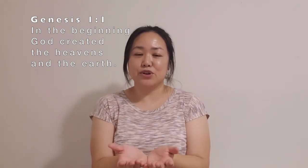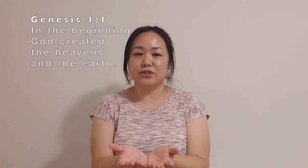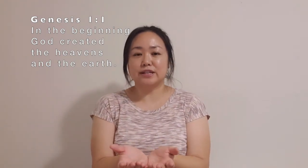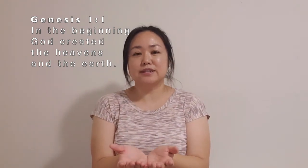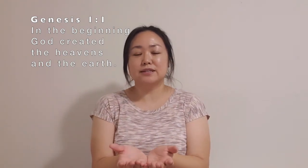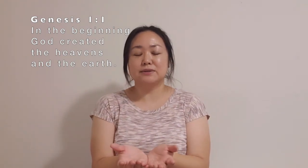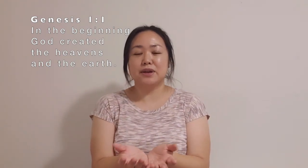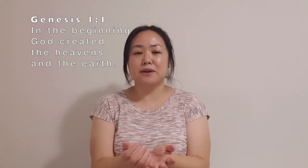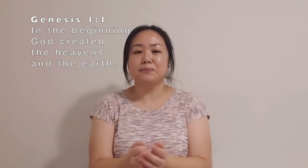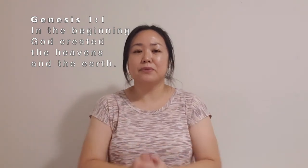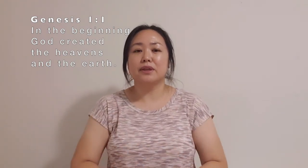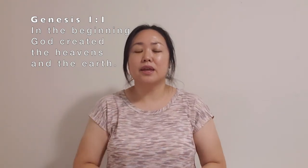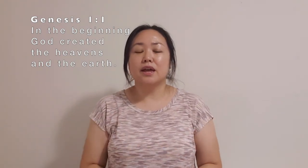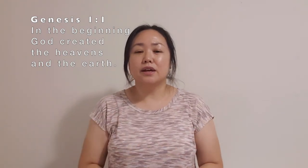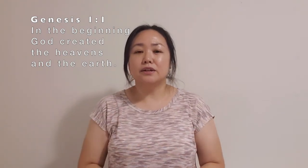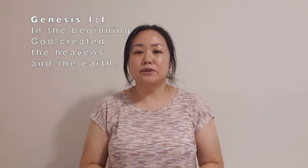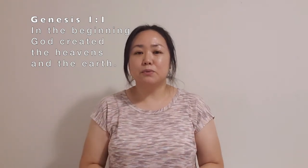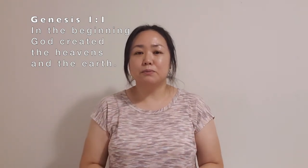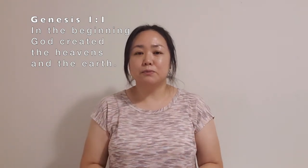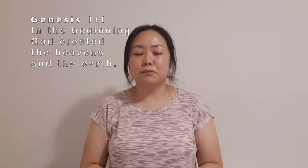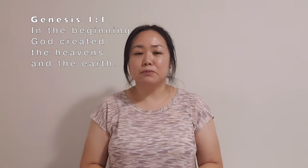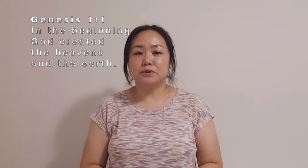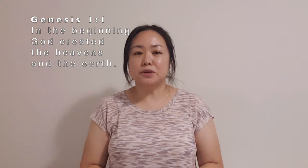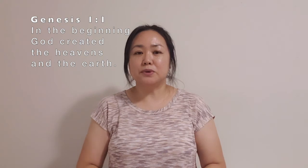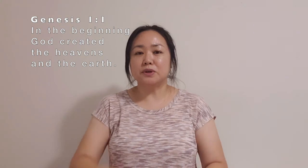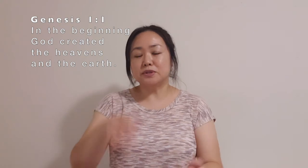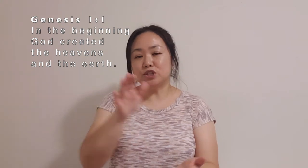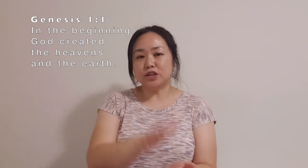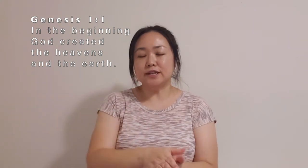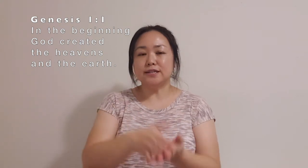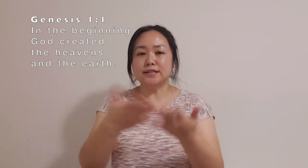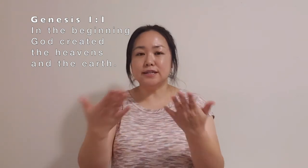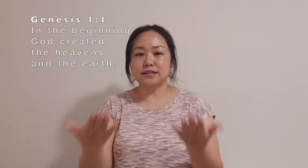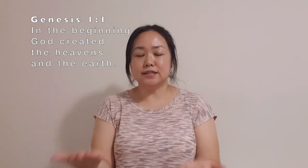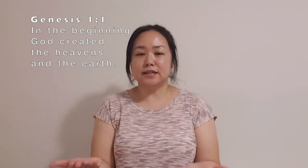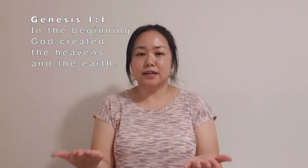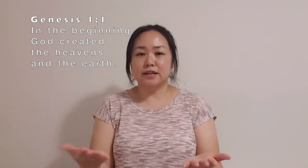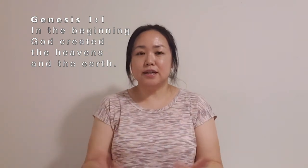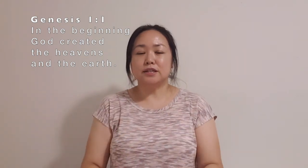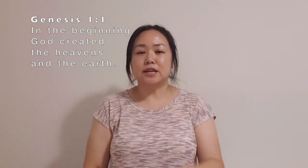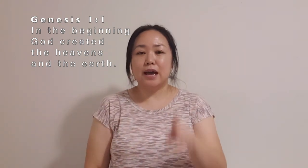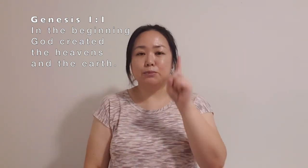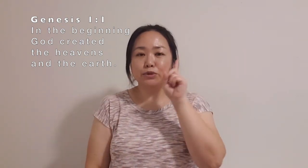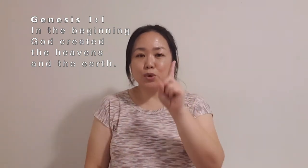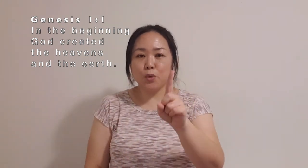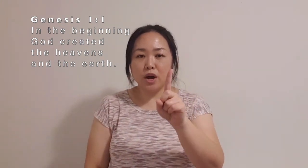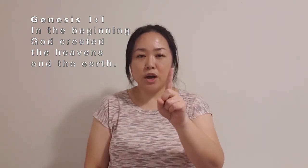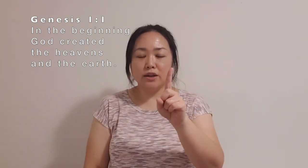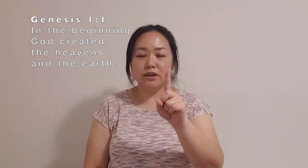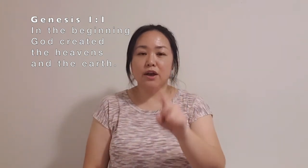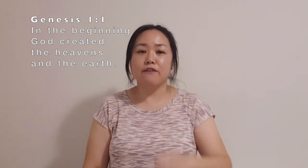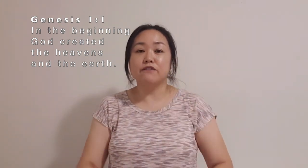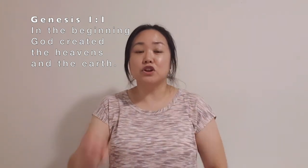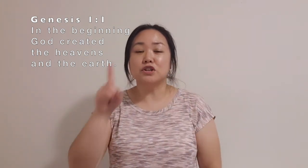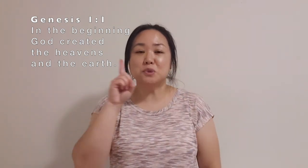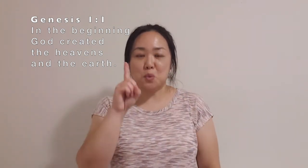like this, okay? So it goes Genesis chapter 1, verse